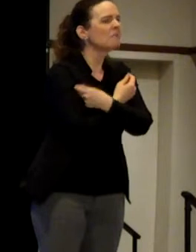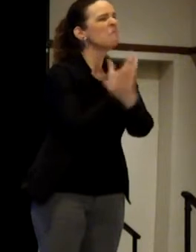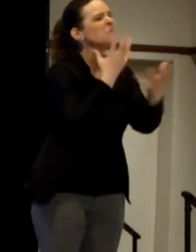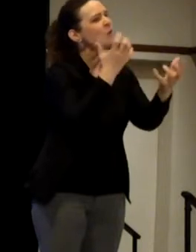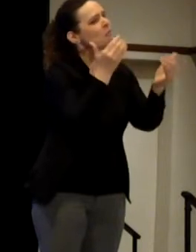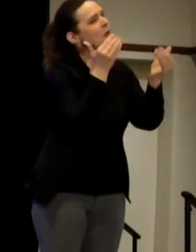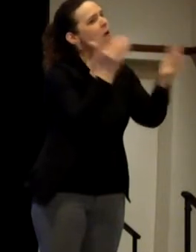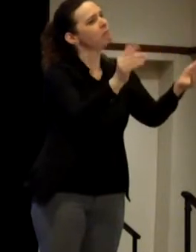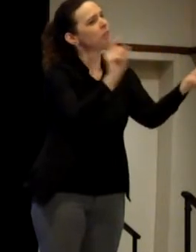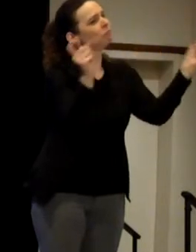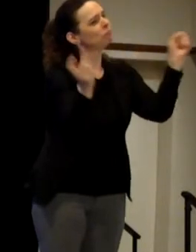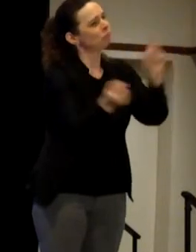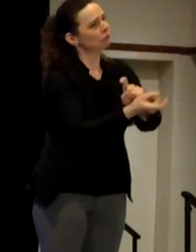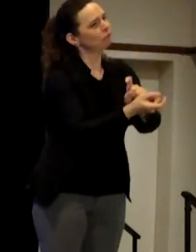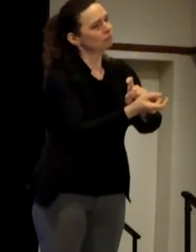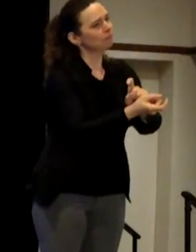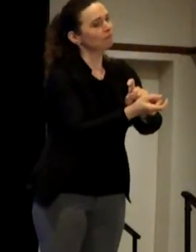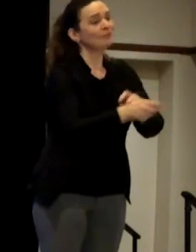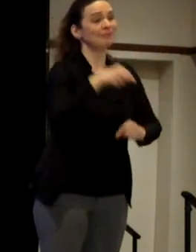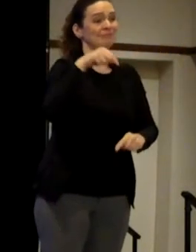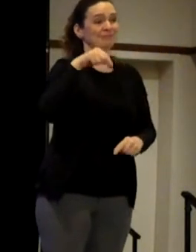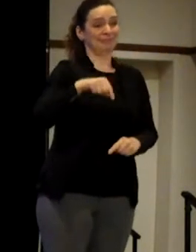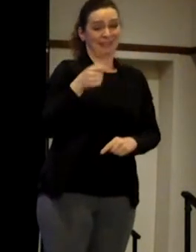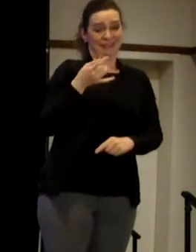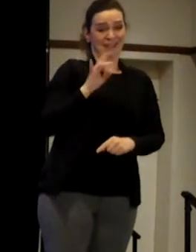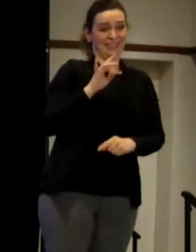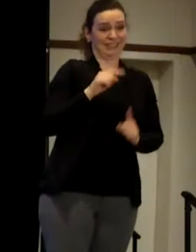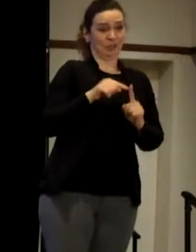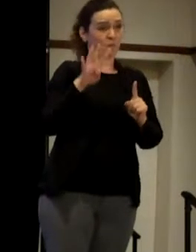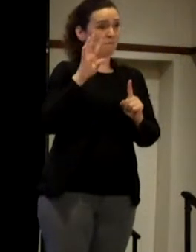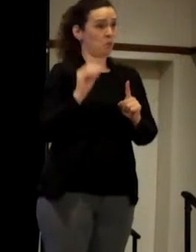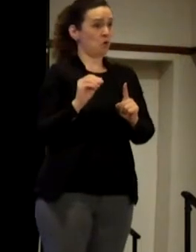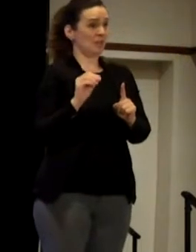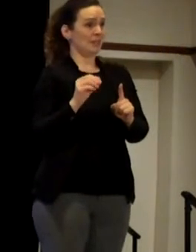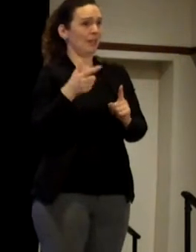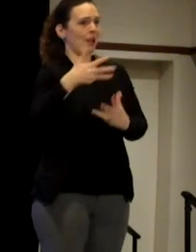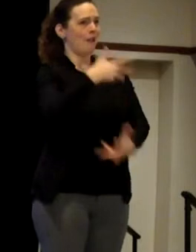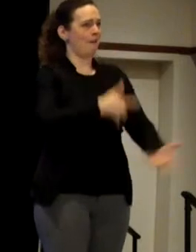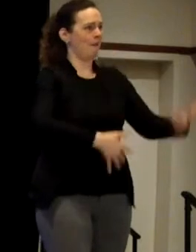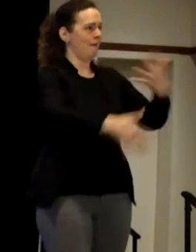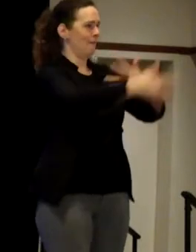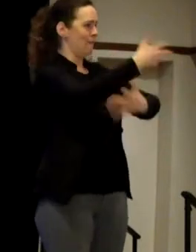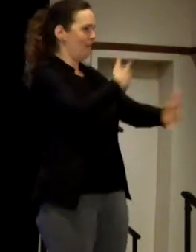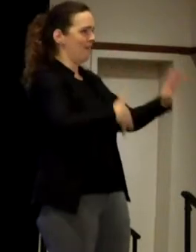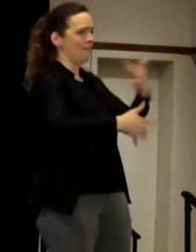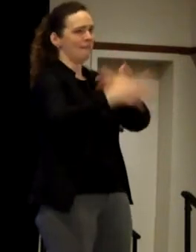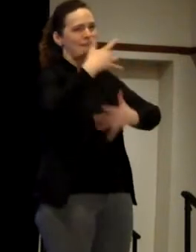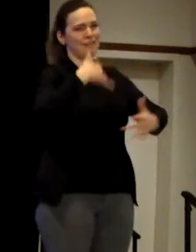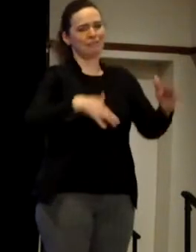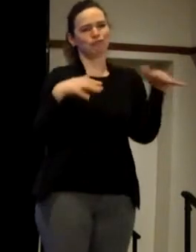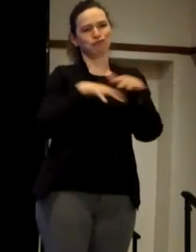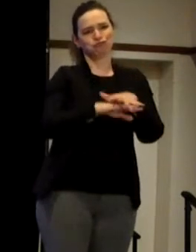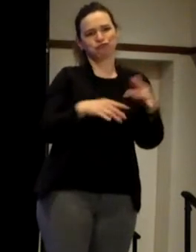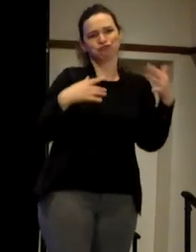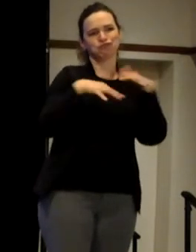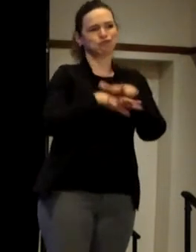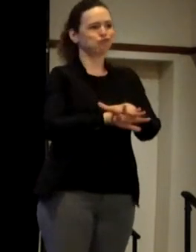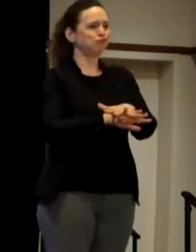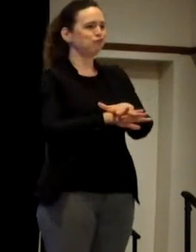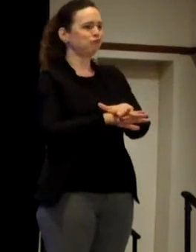So we're seeing more cases there. There's more social gatherings going on in these age groups. Recently, Syracuse University's had some